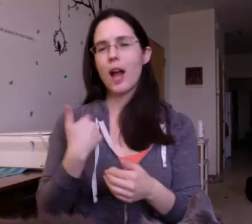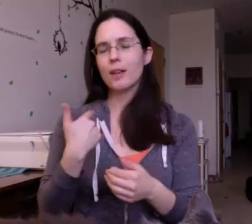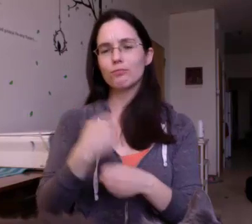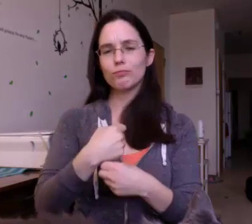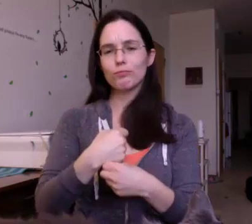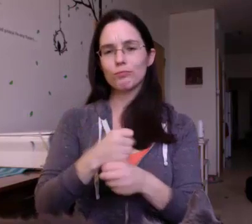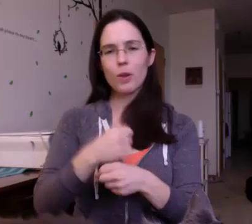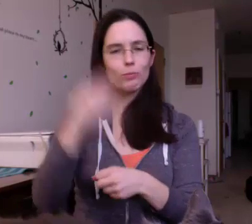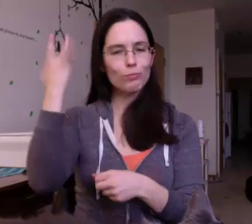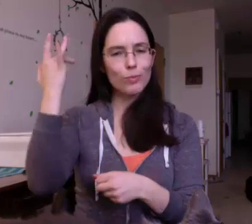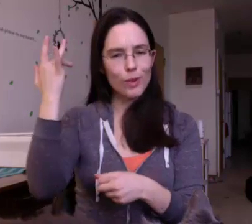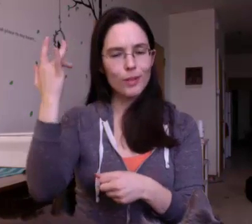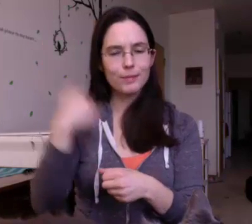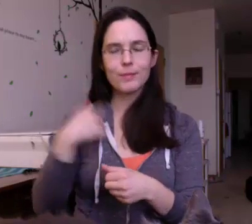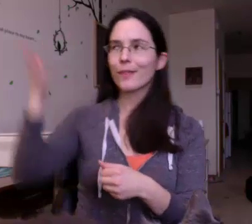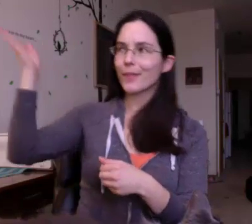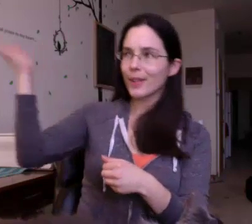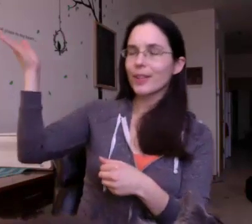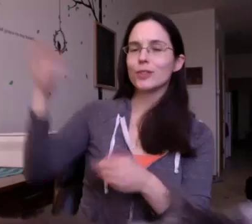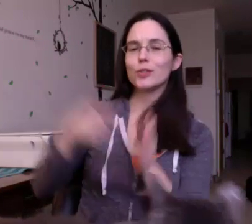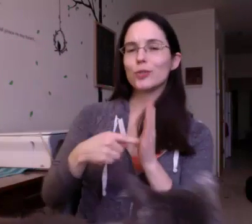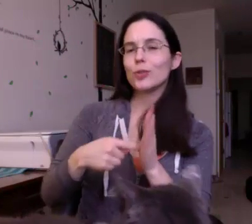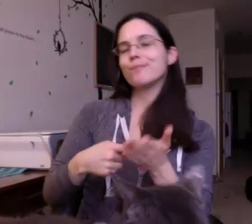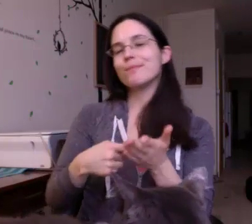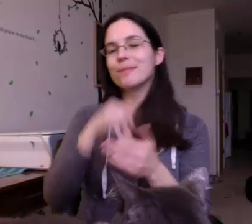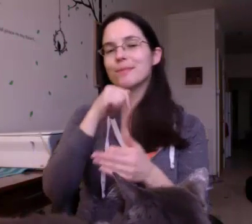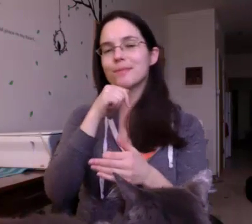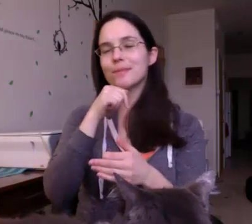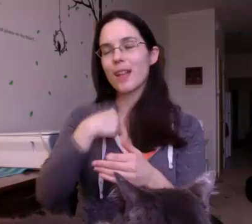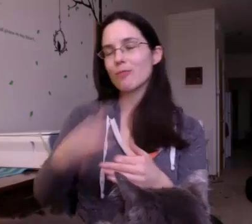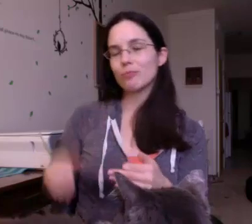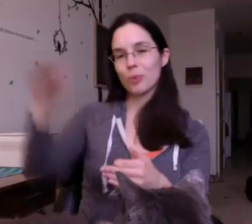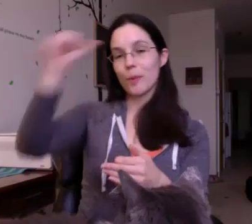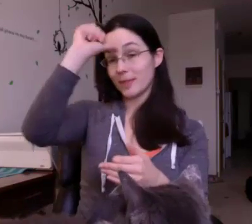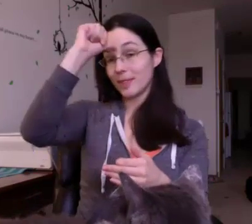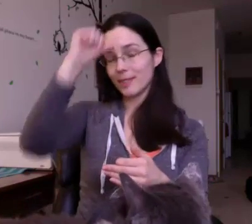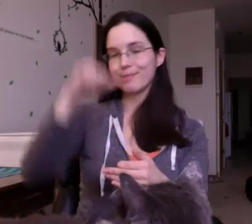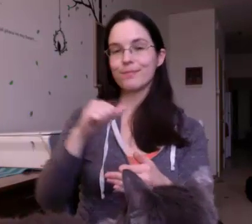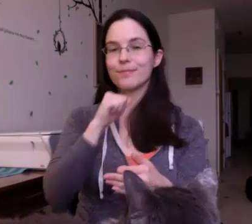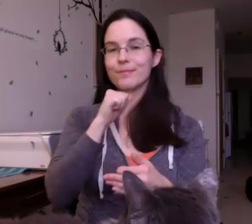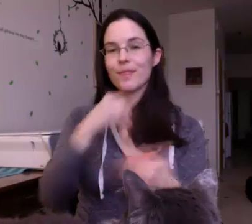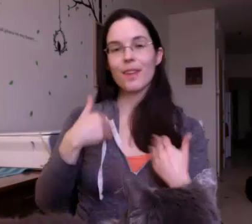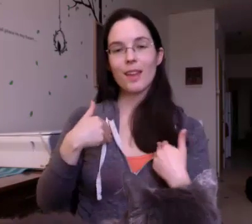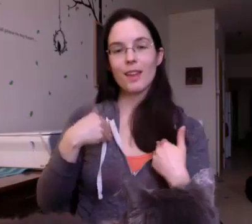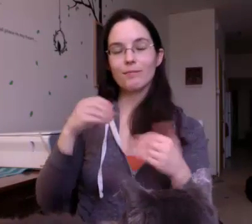And I grew up in India, had a great education, I'm not complaining, but I didn't have access to a lot of these museums and